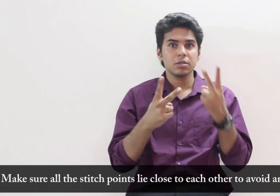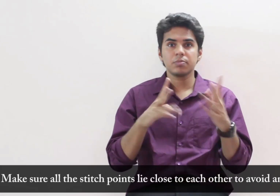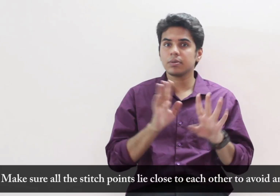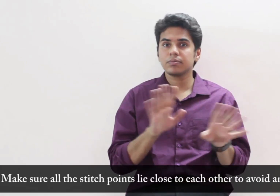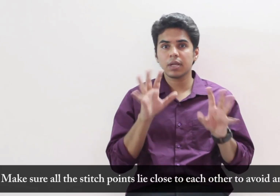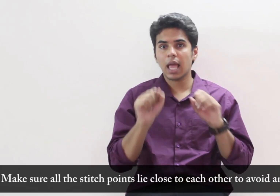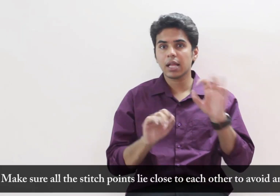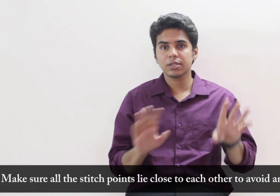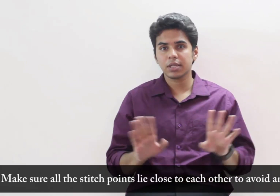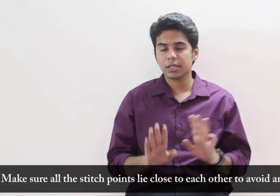places.